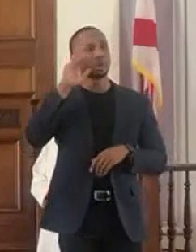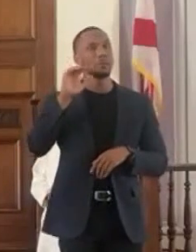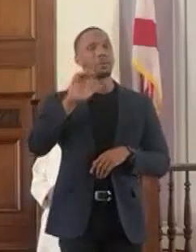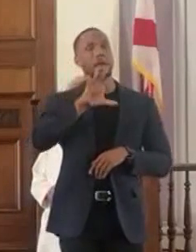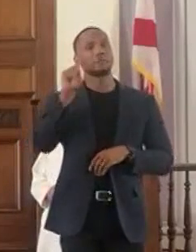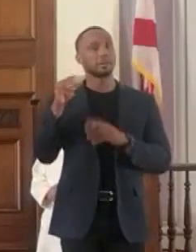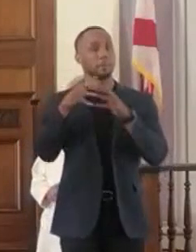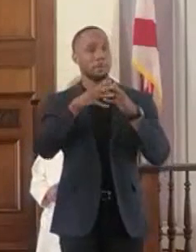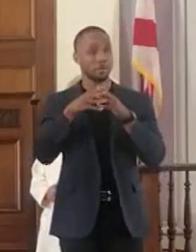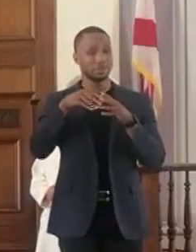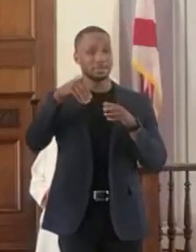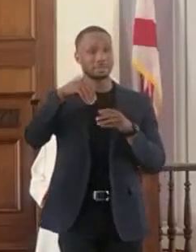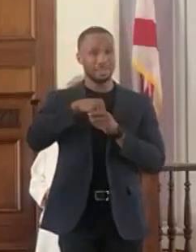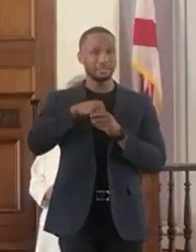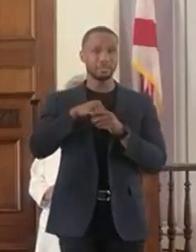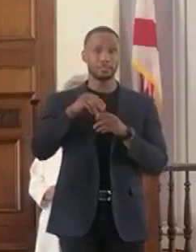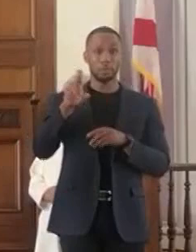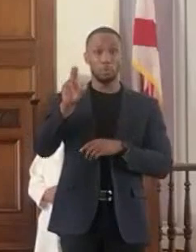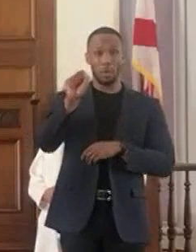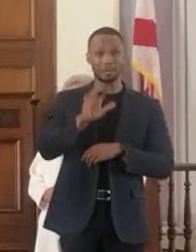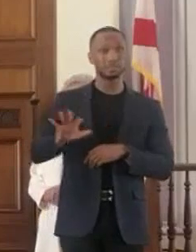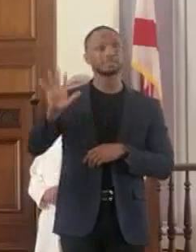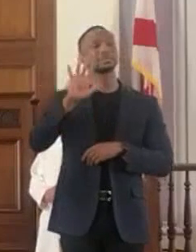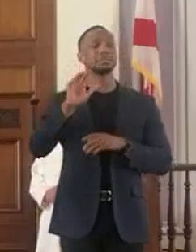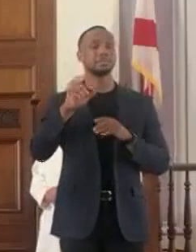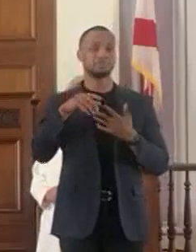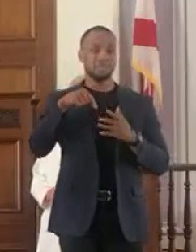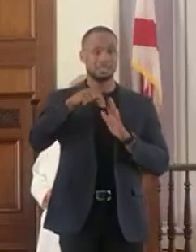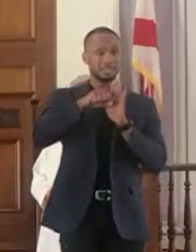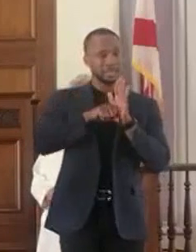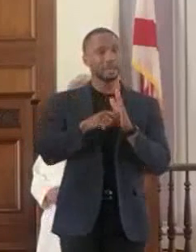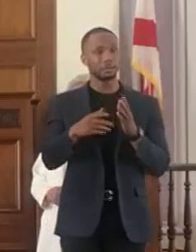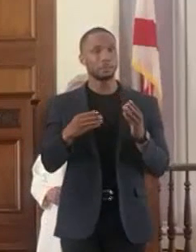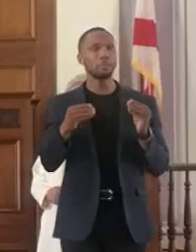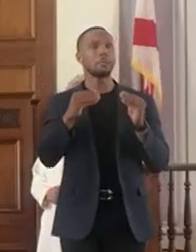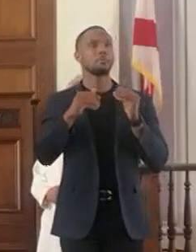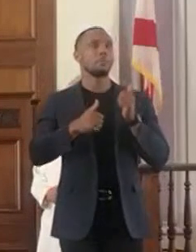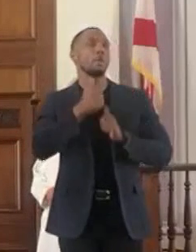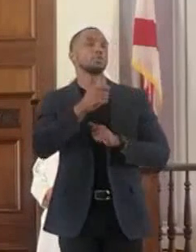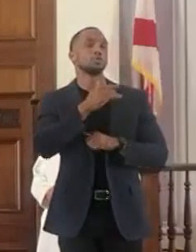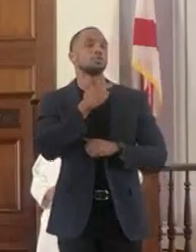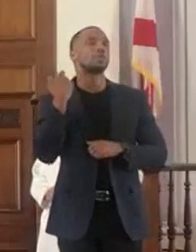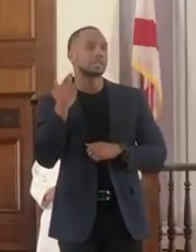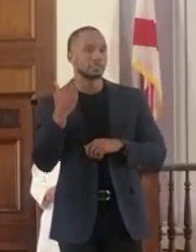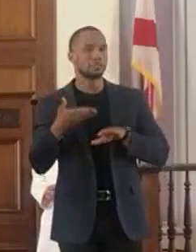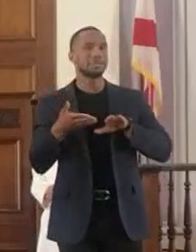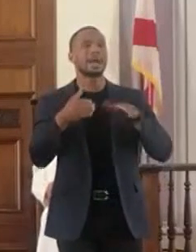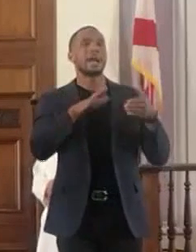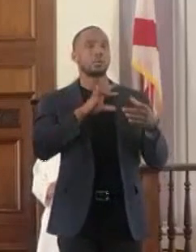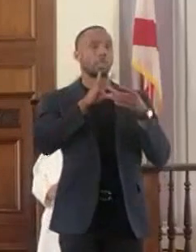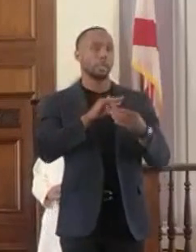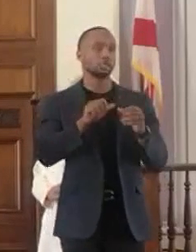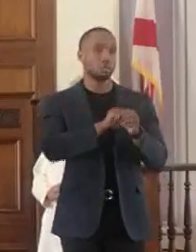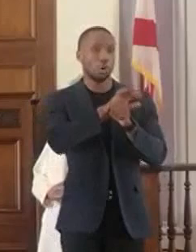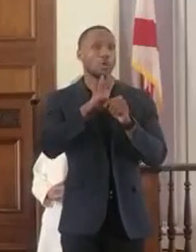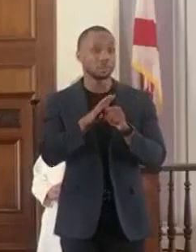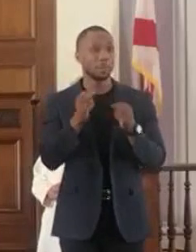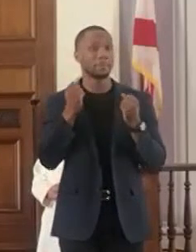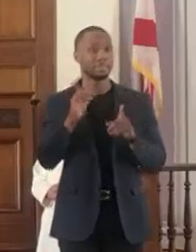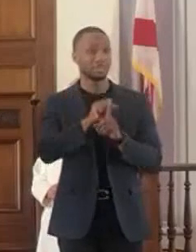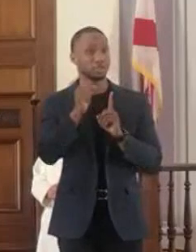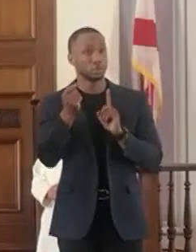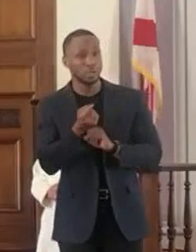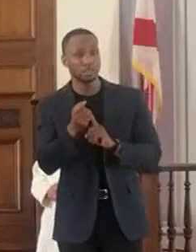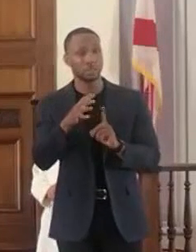state who are most at risk for dying from this disease. And so in many cases, those are communities that